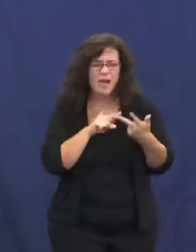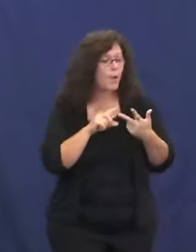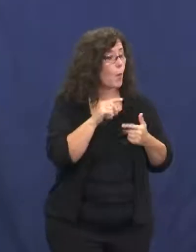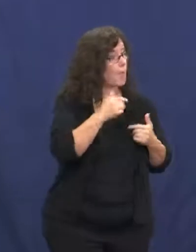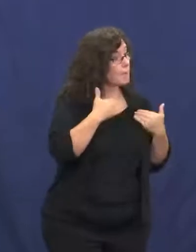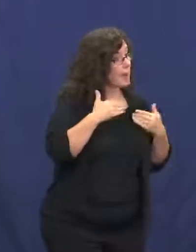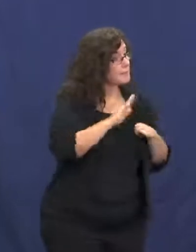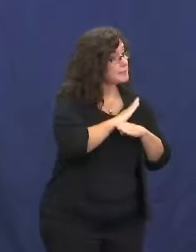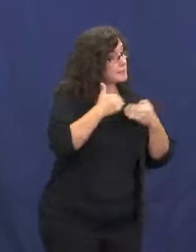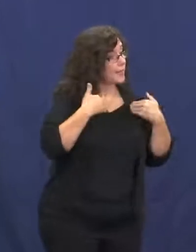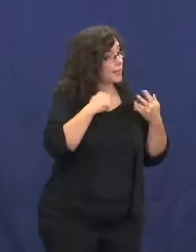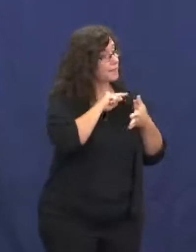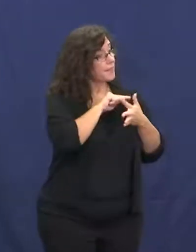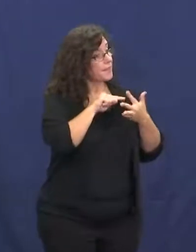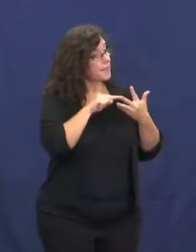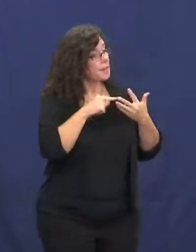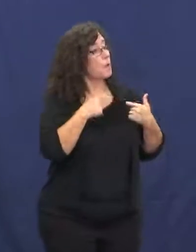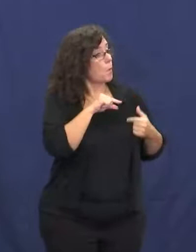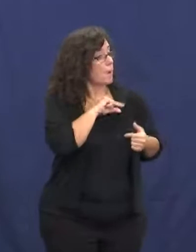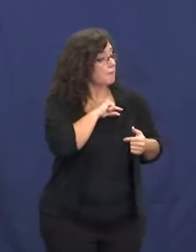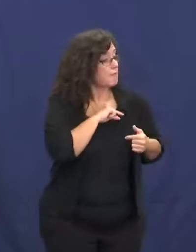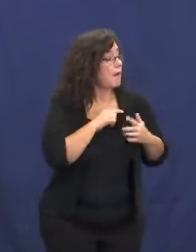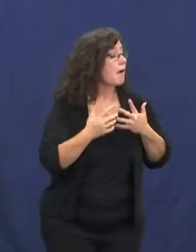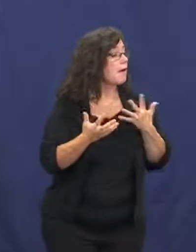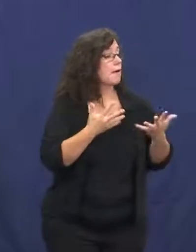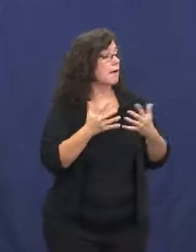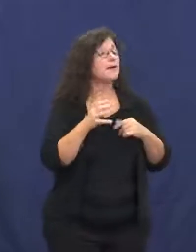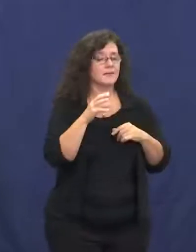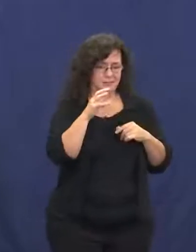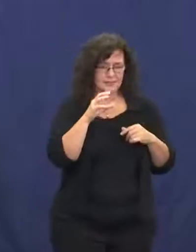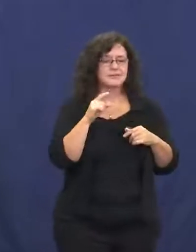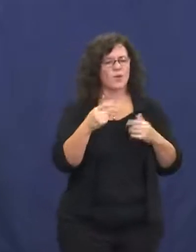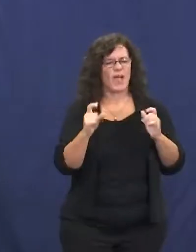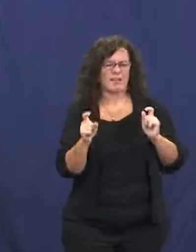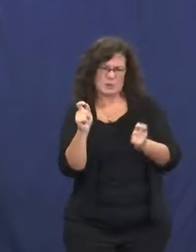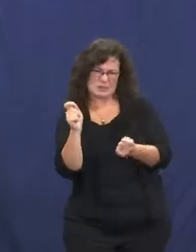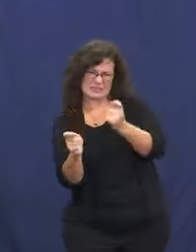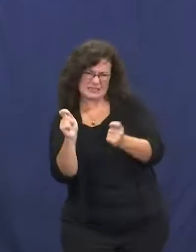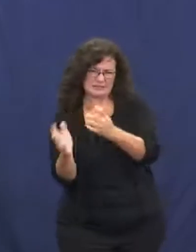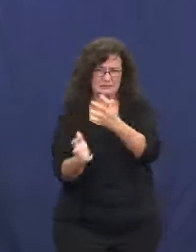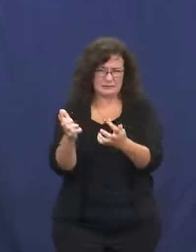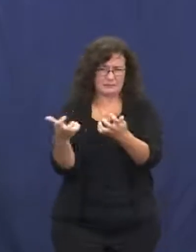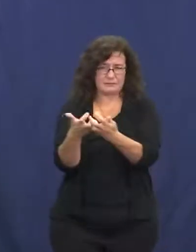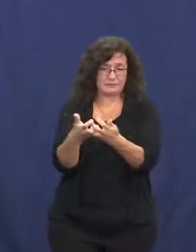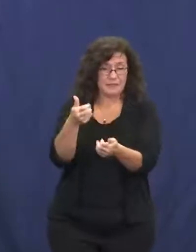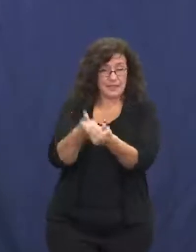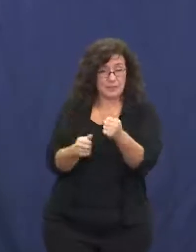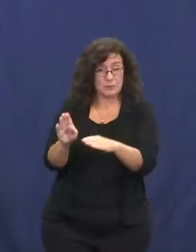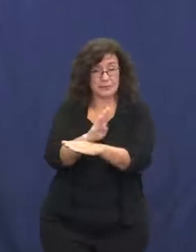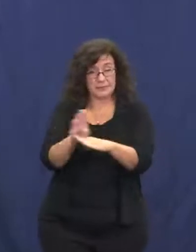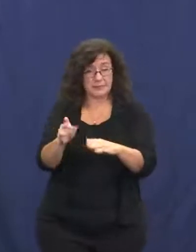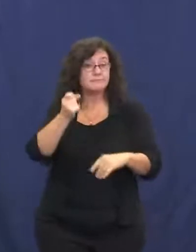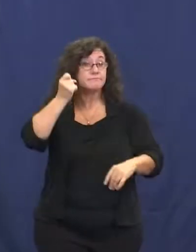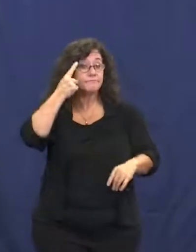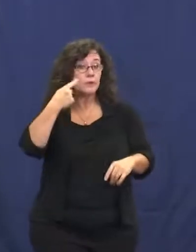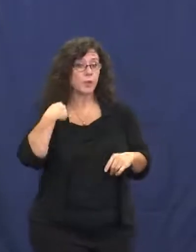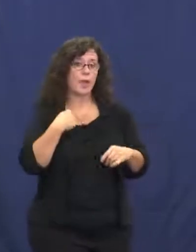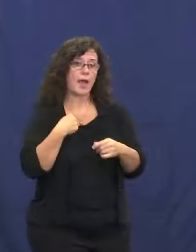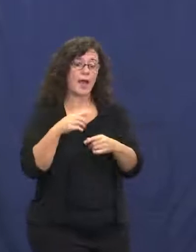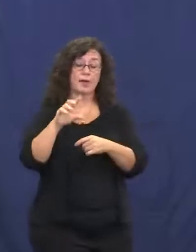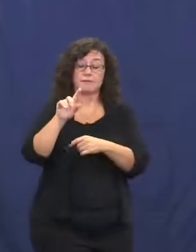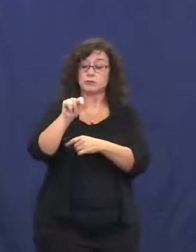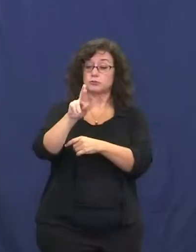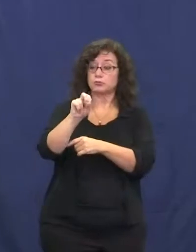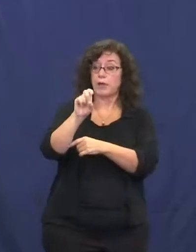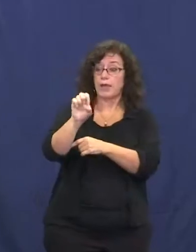our county and the state on this, and that's very often informed by our businesses. We have our trade organizations and local business owners that are